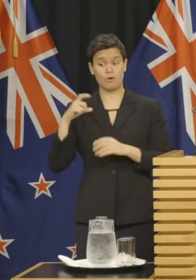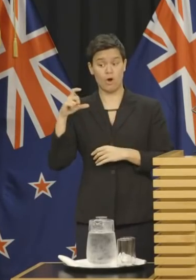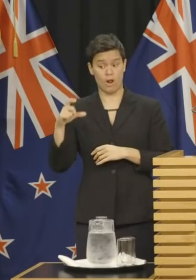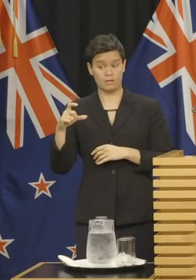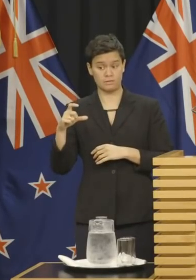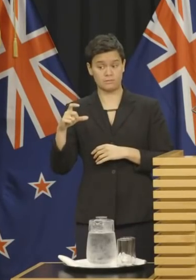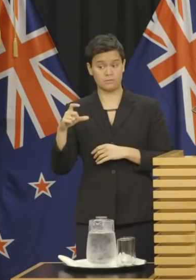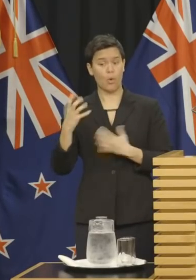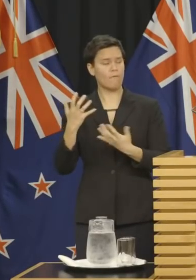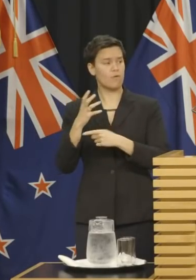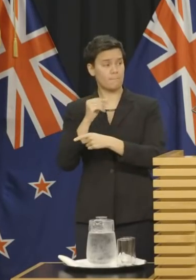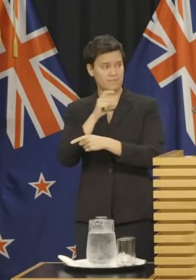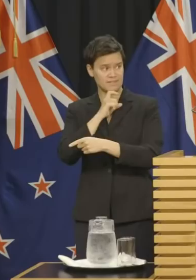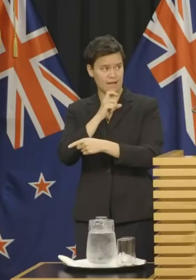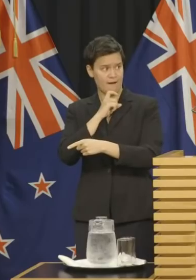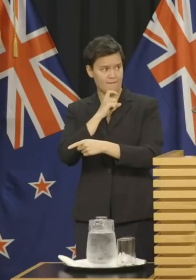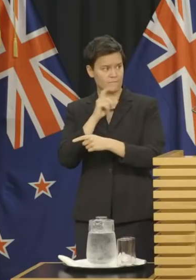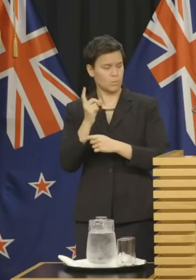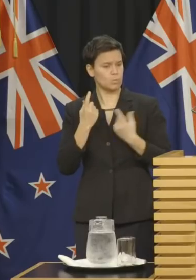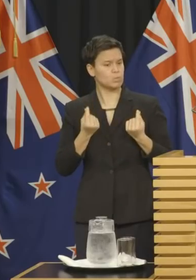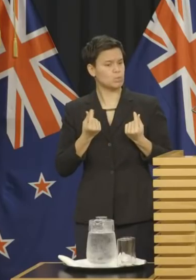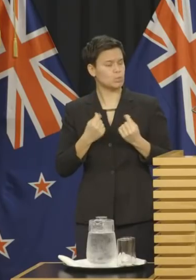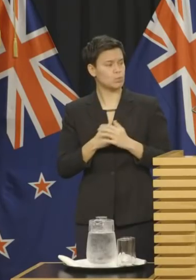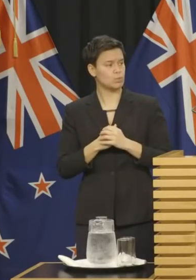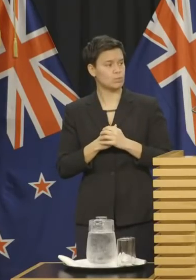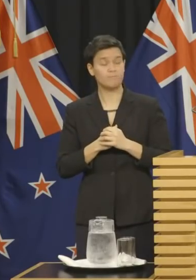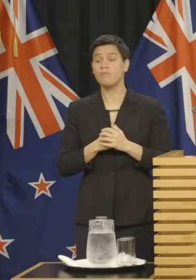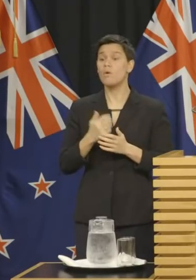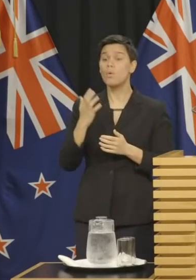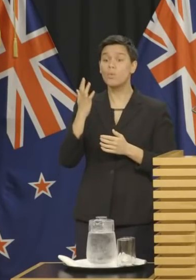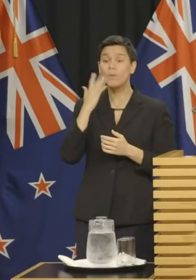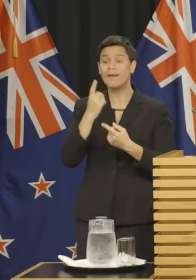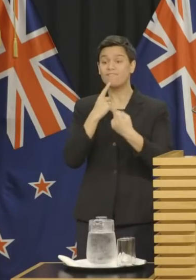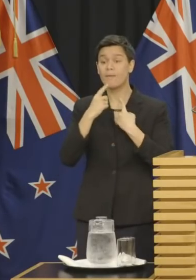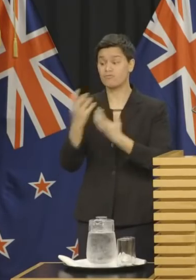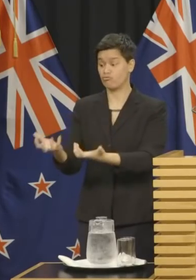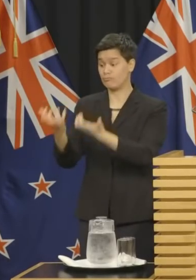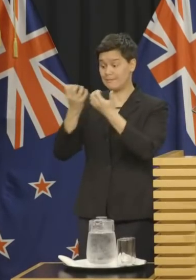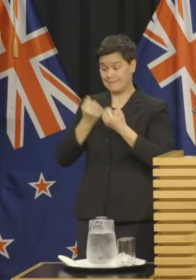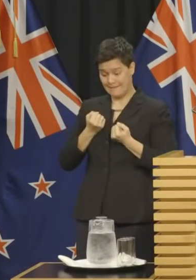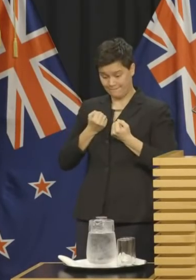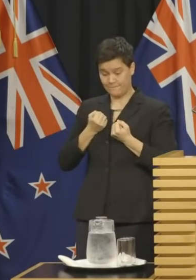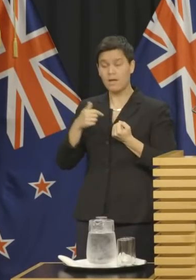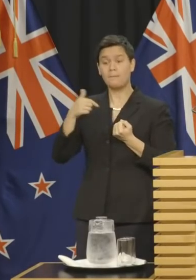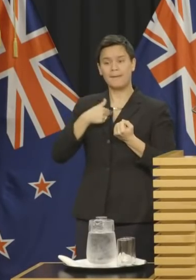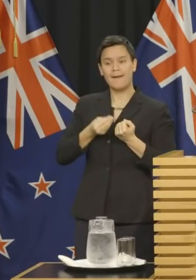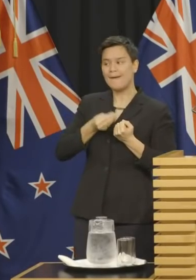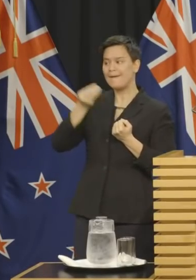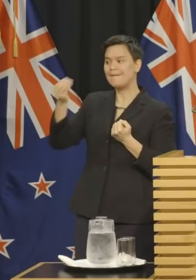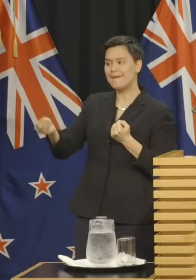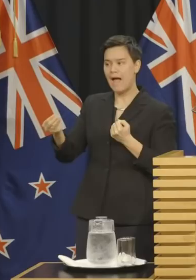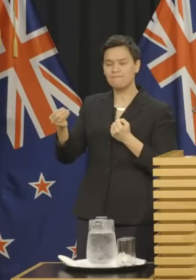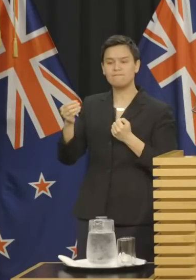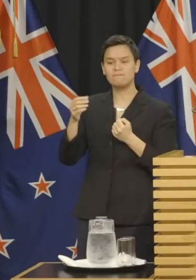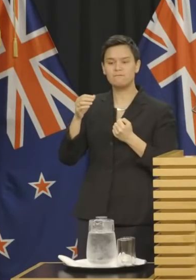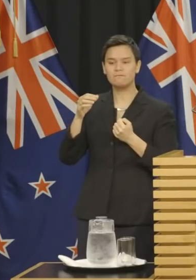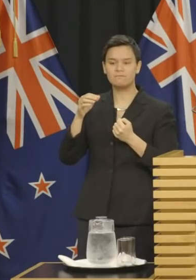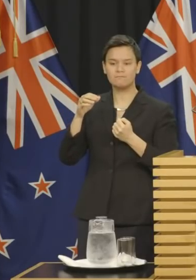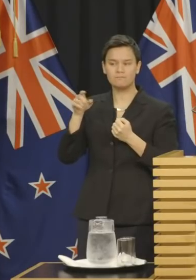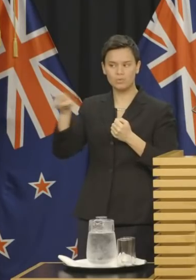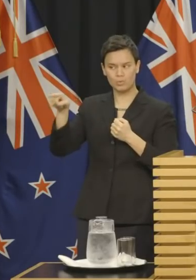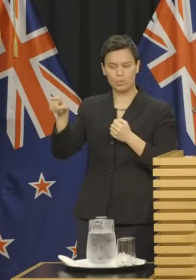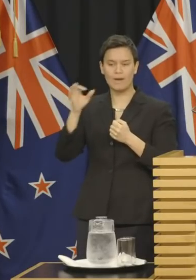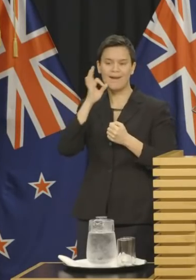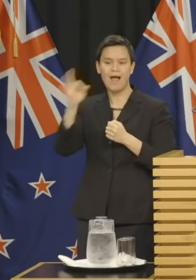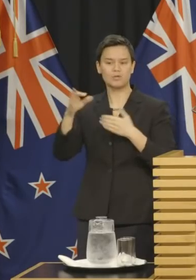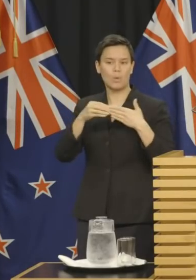through? Well, obviously you'll know that once I received information, I passed it directly on to the Leader of the Opposition and I discussed it no more widely than that. What